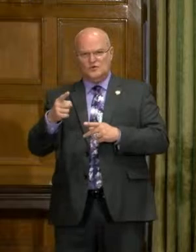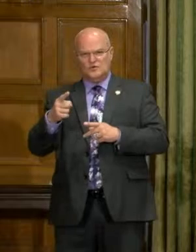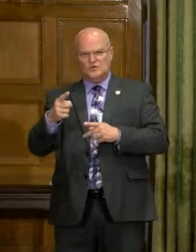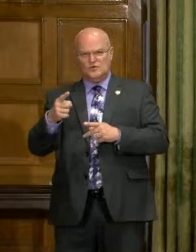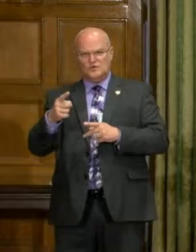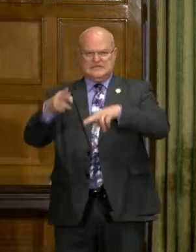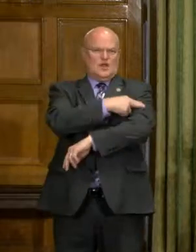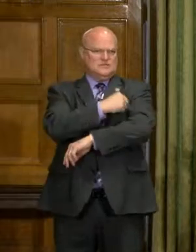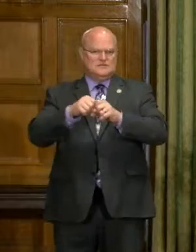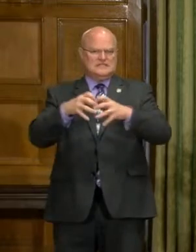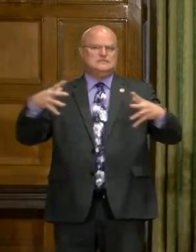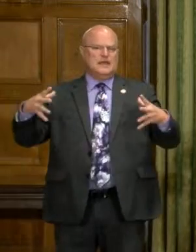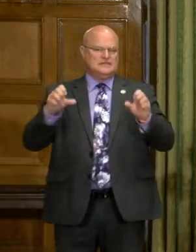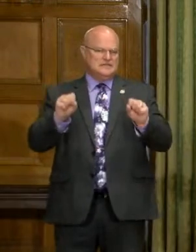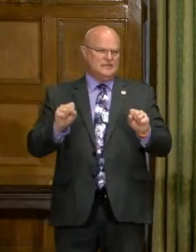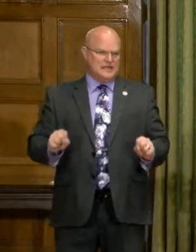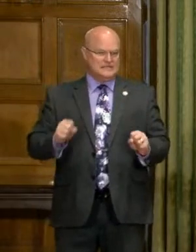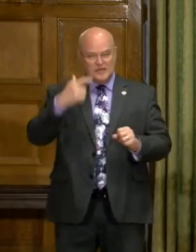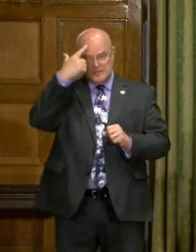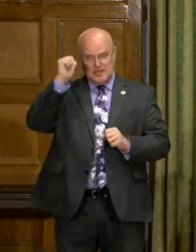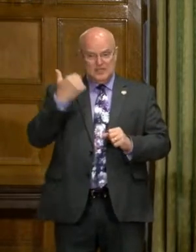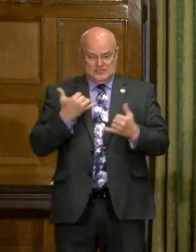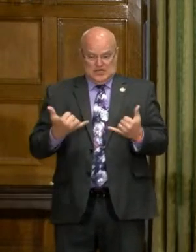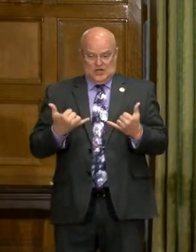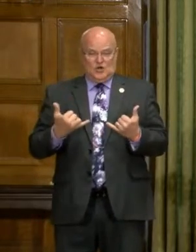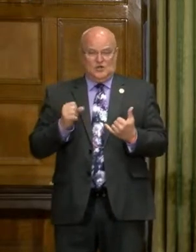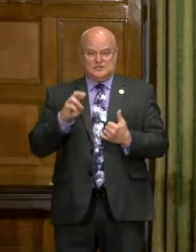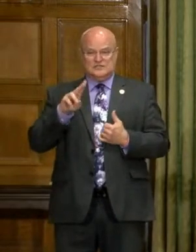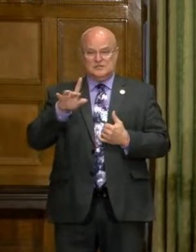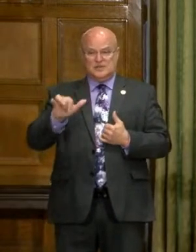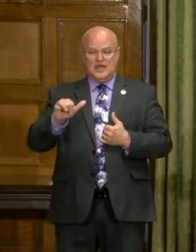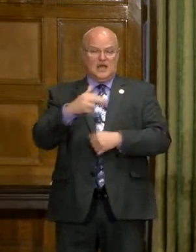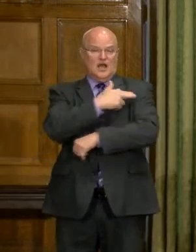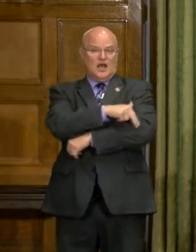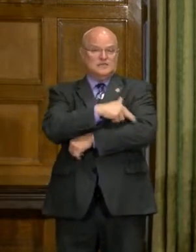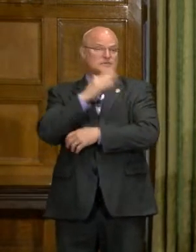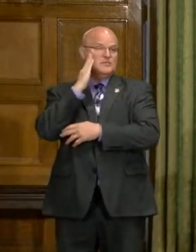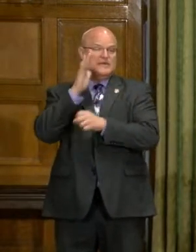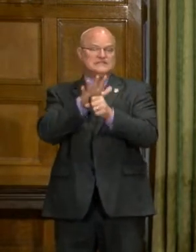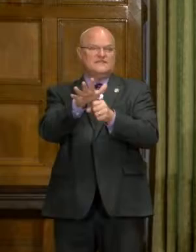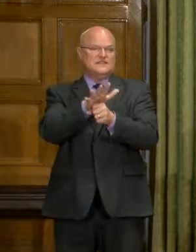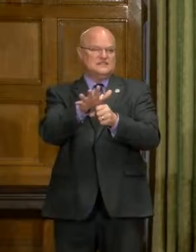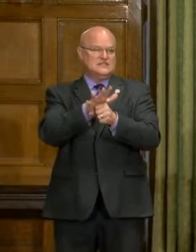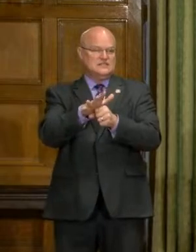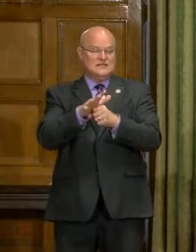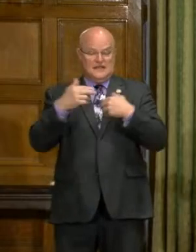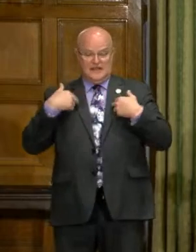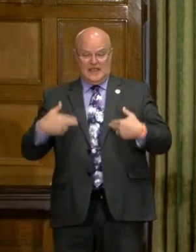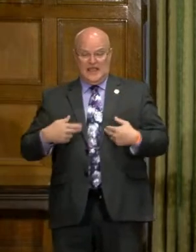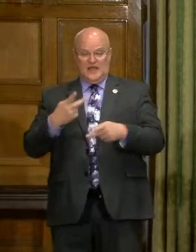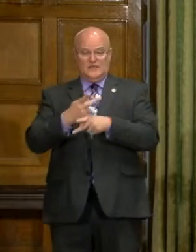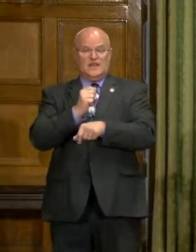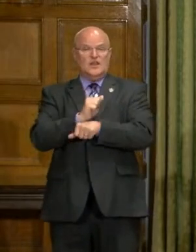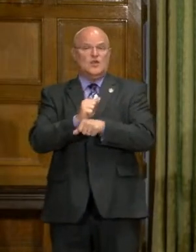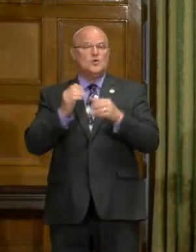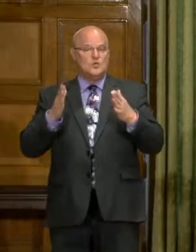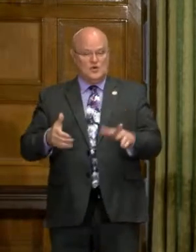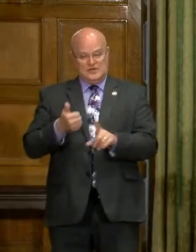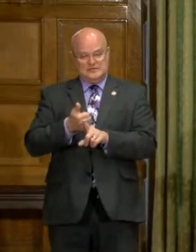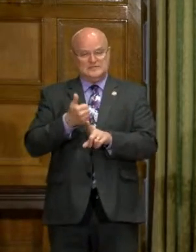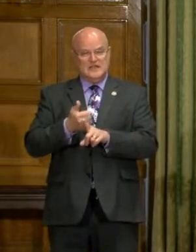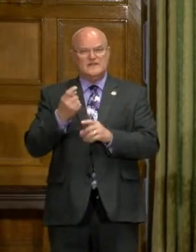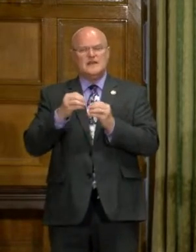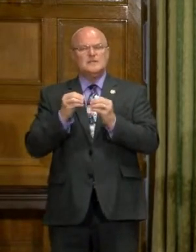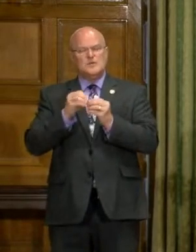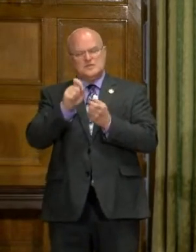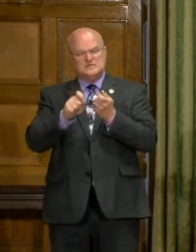hospital expansion capacity because our current supply of hospital beds is sufficient. The healthcare workers even a